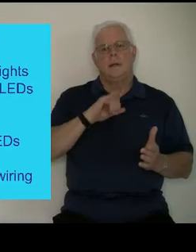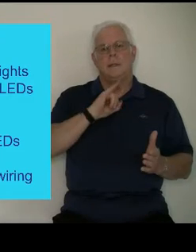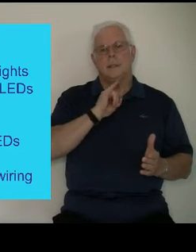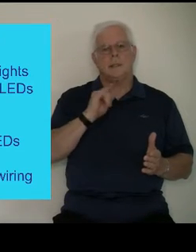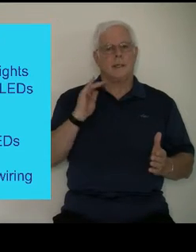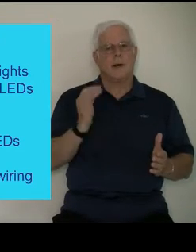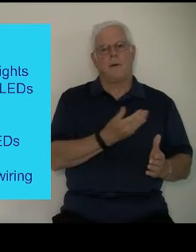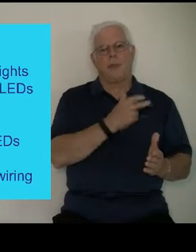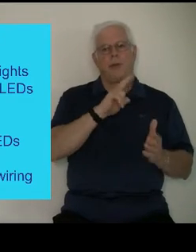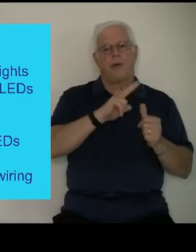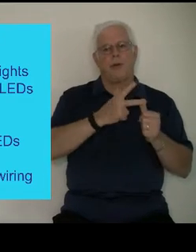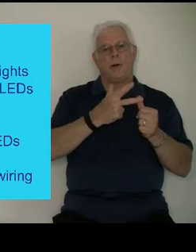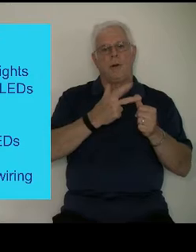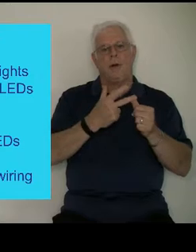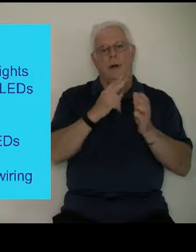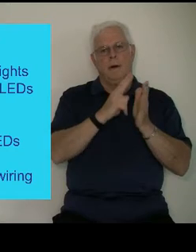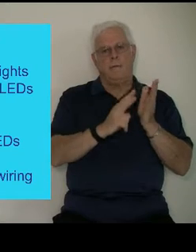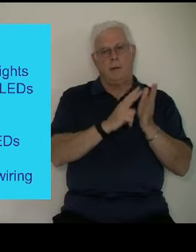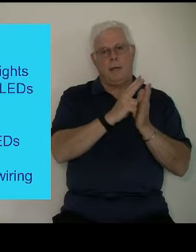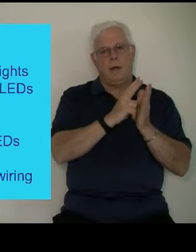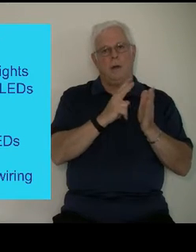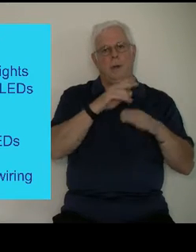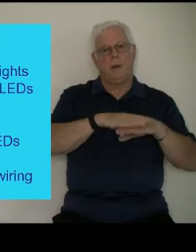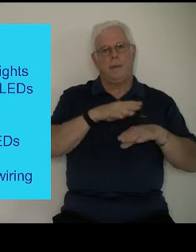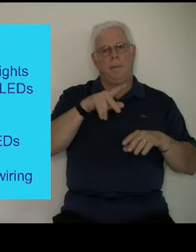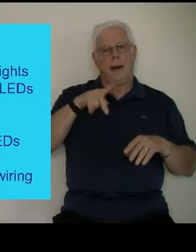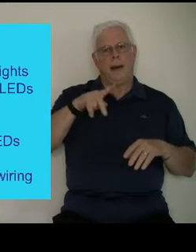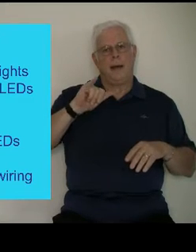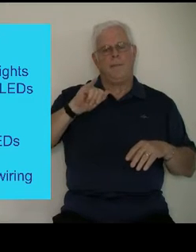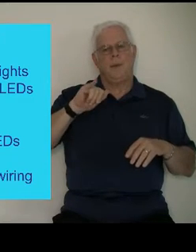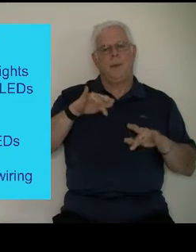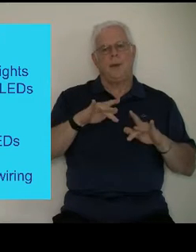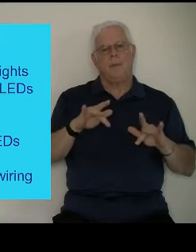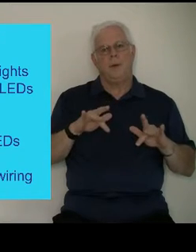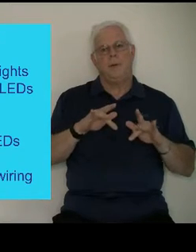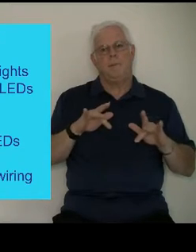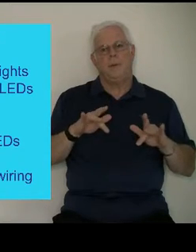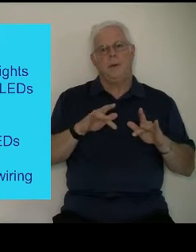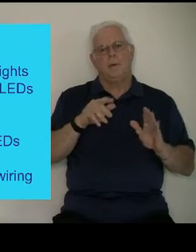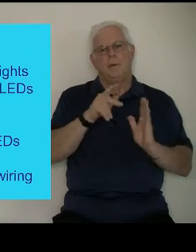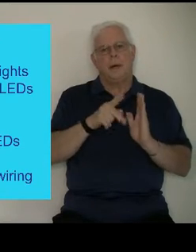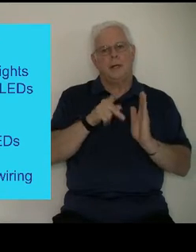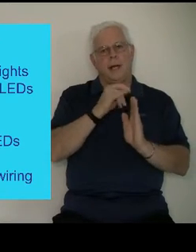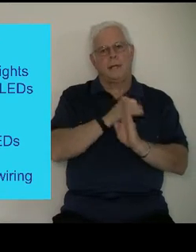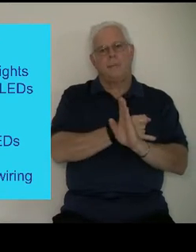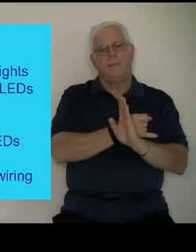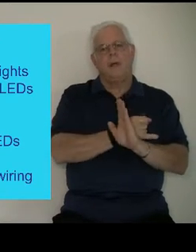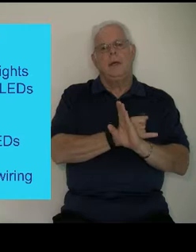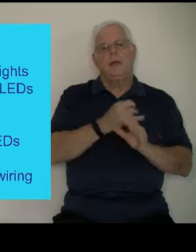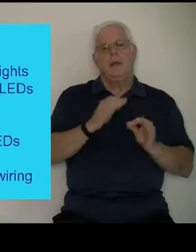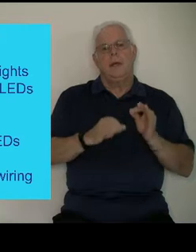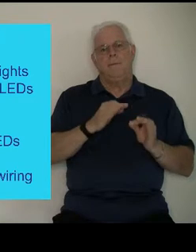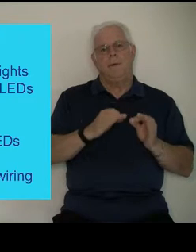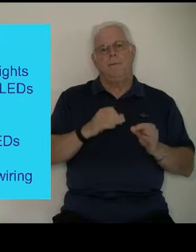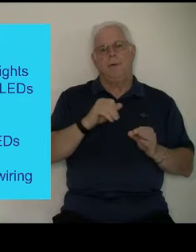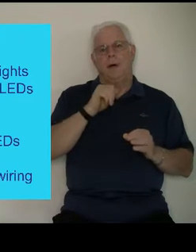This is our third video on the Pi computer projects. If you've